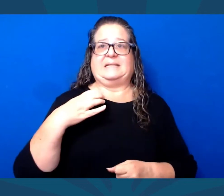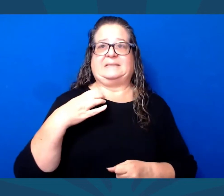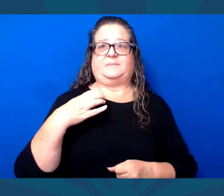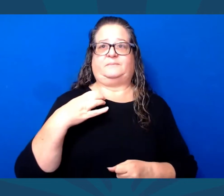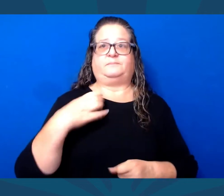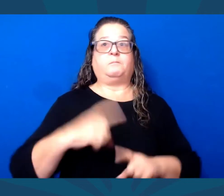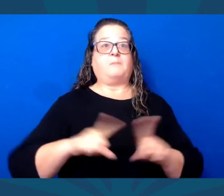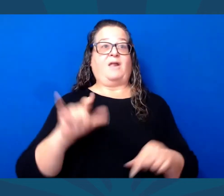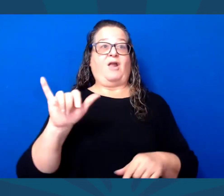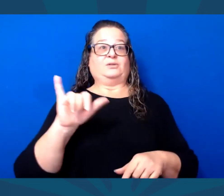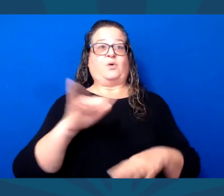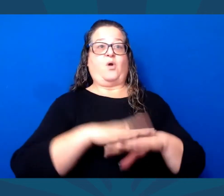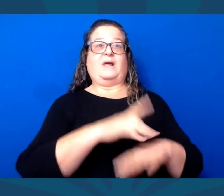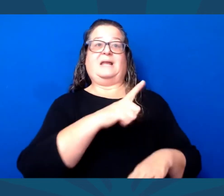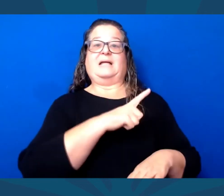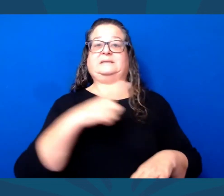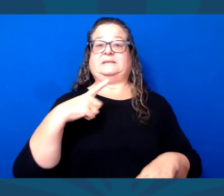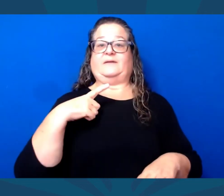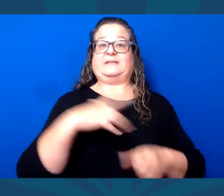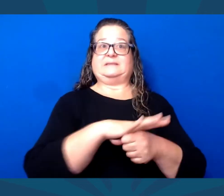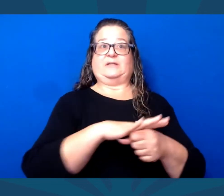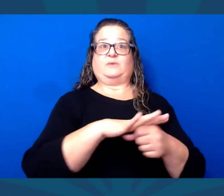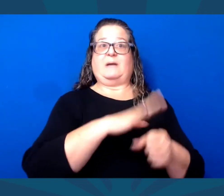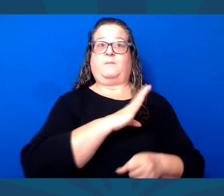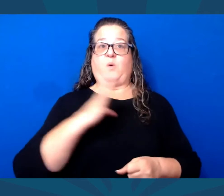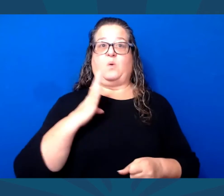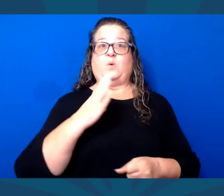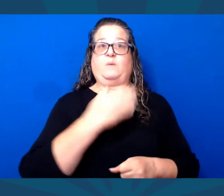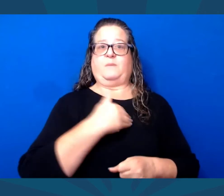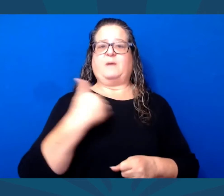organize events, serves as a precinct committee person,